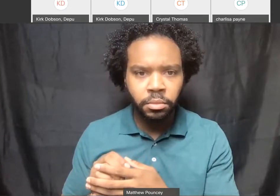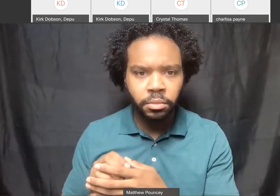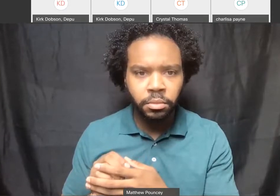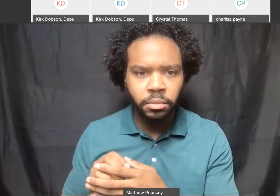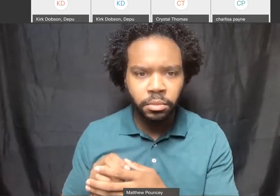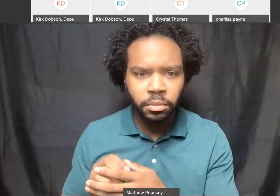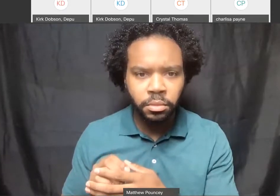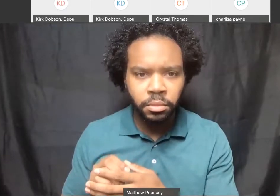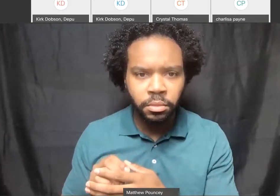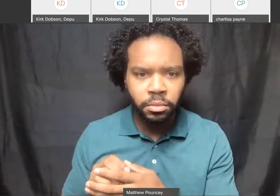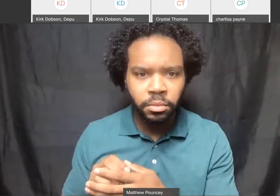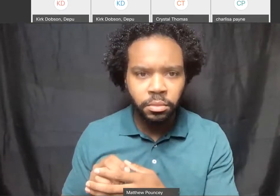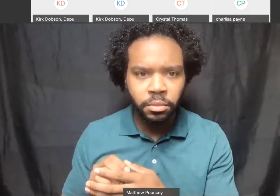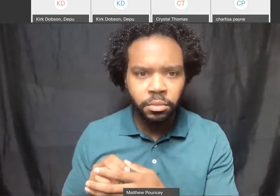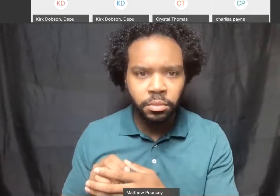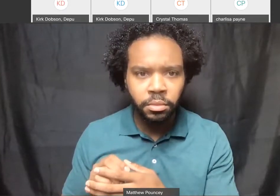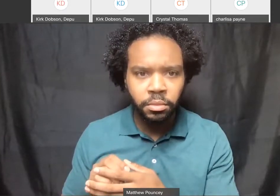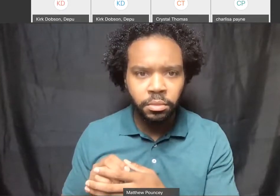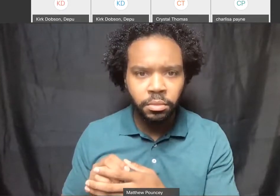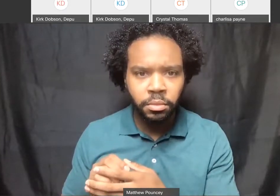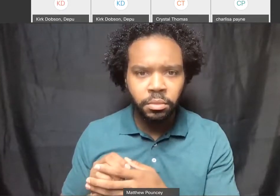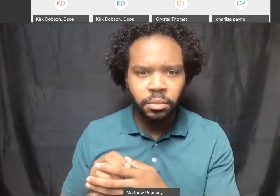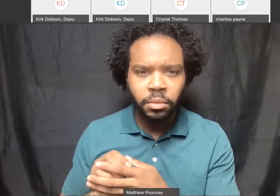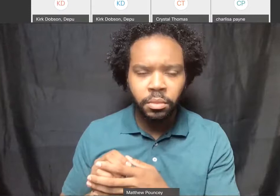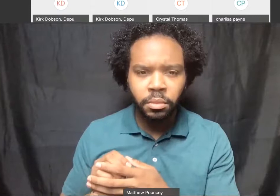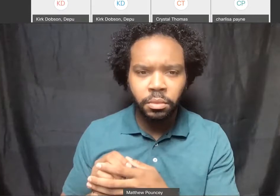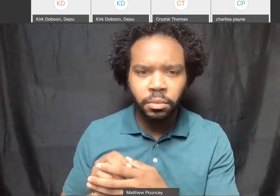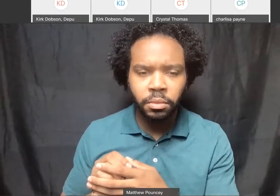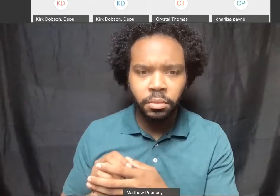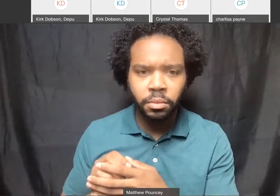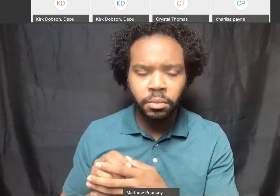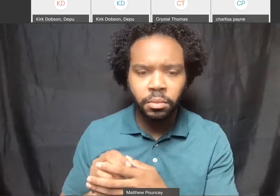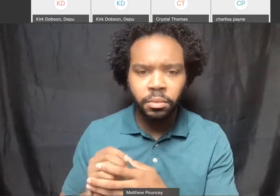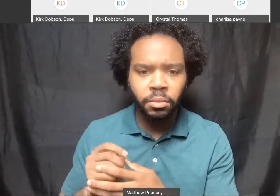looking at how we're doing with implementing